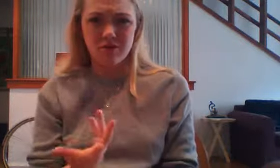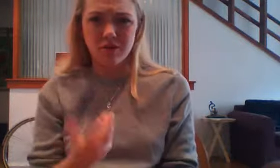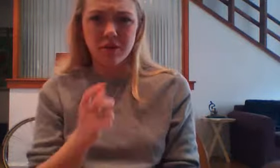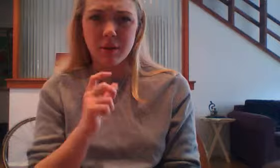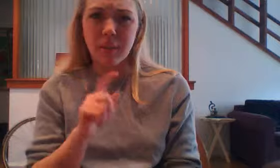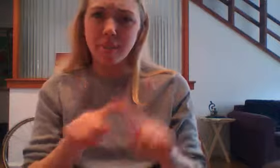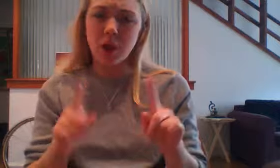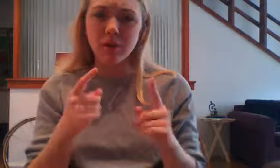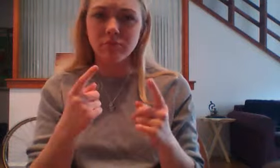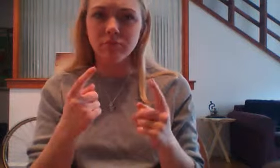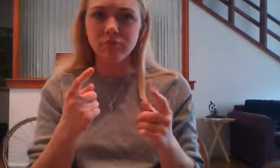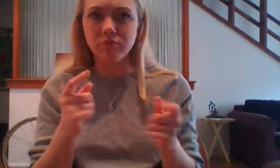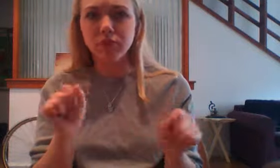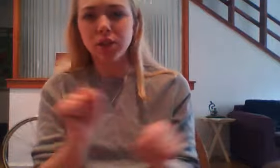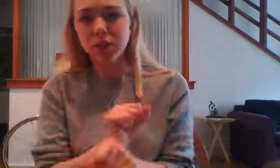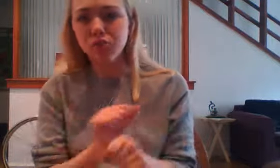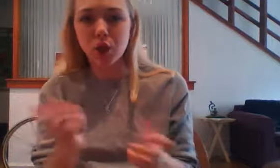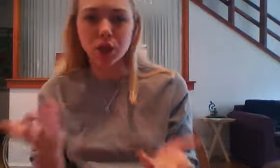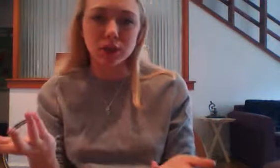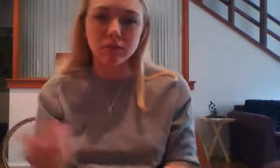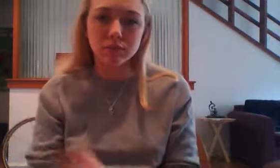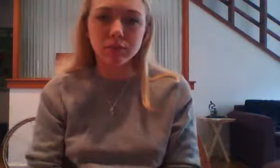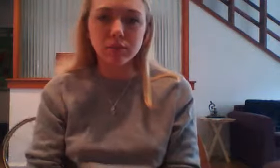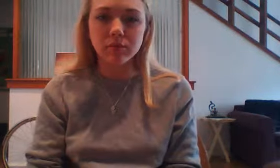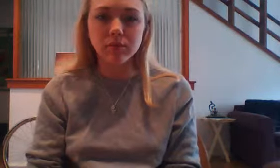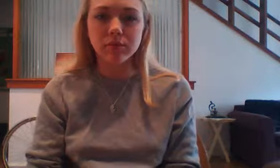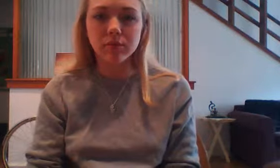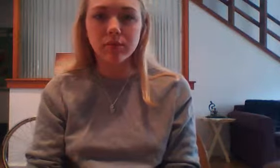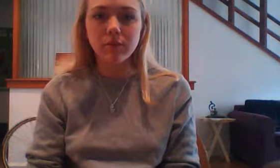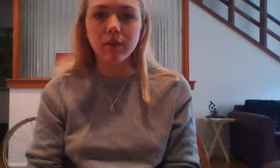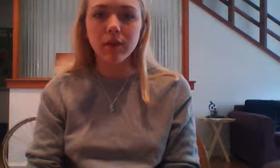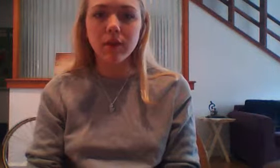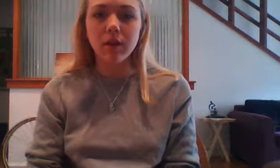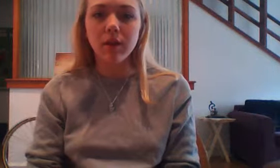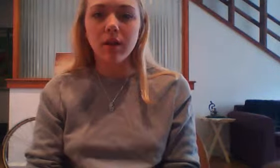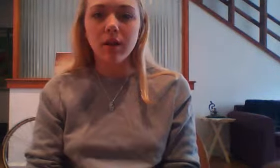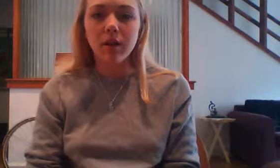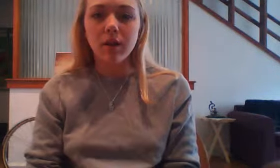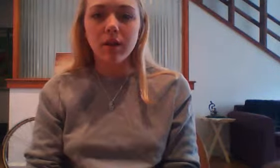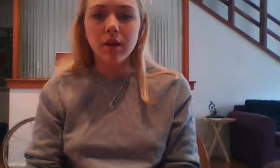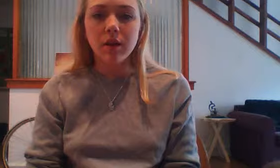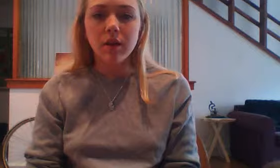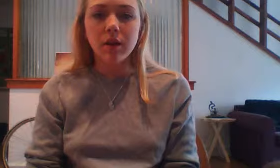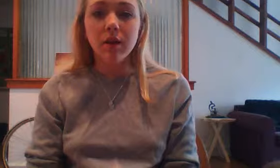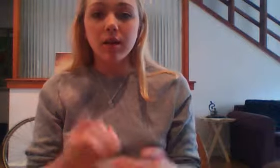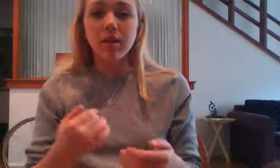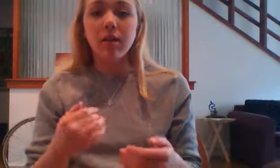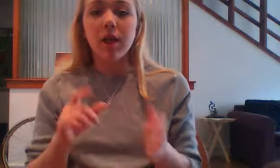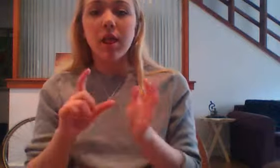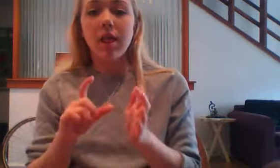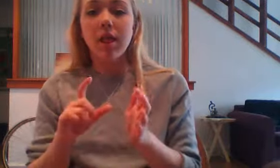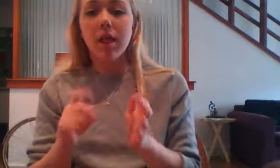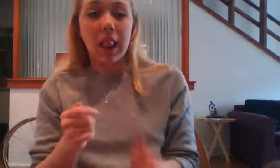If you look as things evolve, let's look at this building. This is the front of the building on our campus, Dickinson Hall, which is the building I'm in right